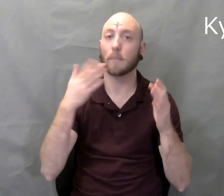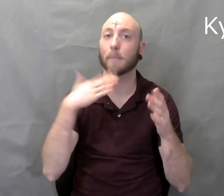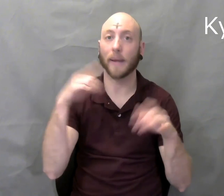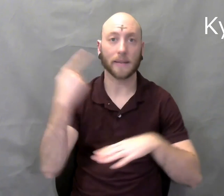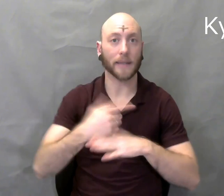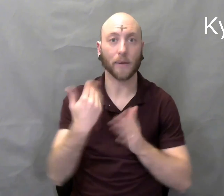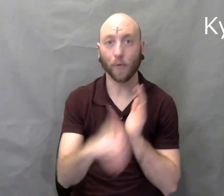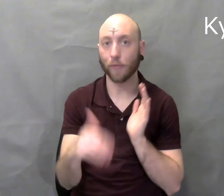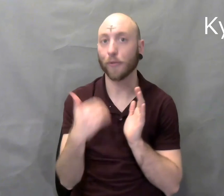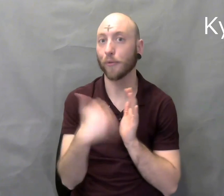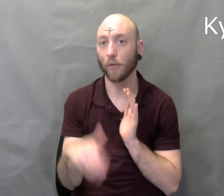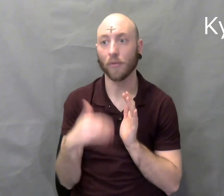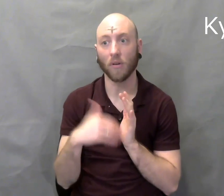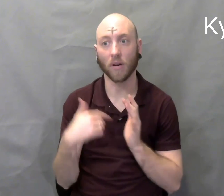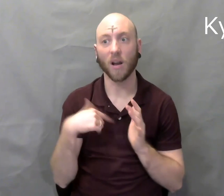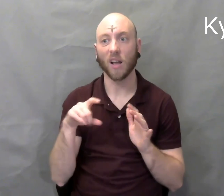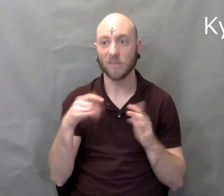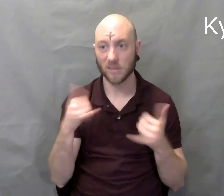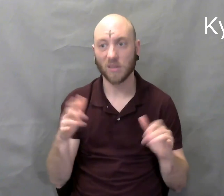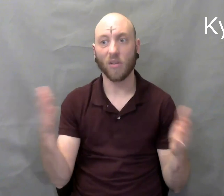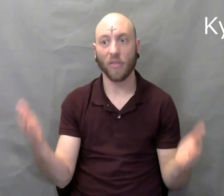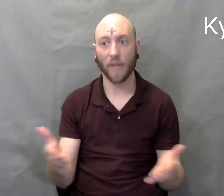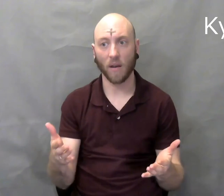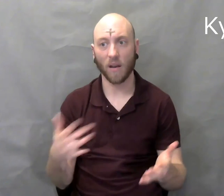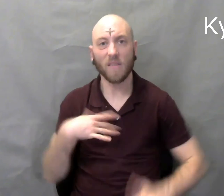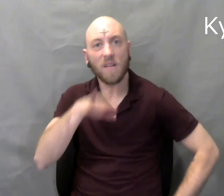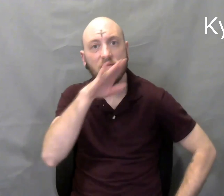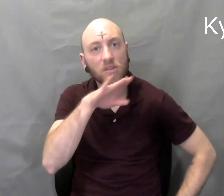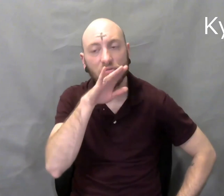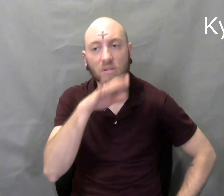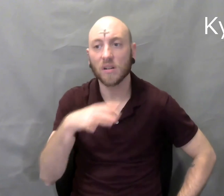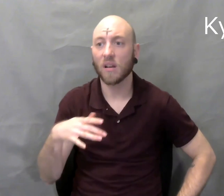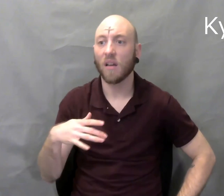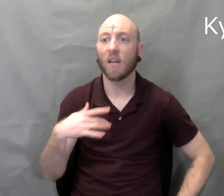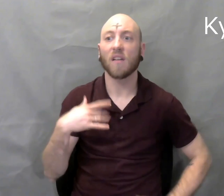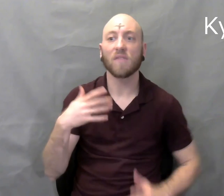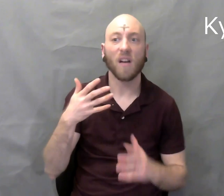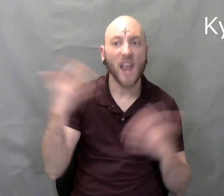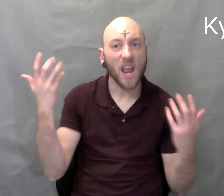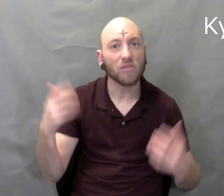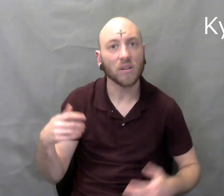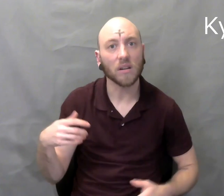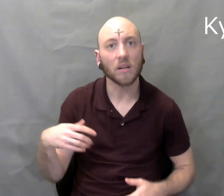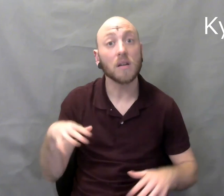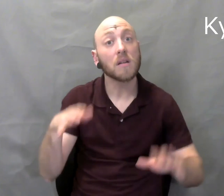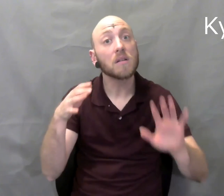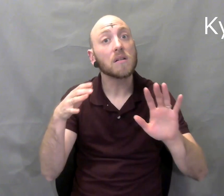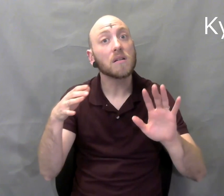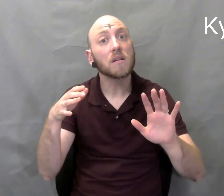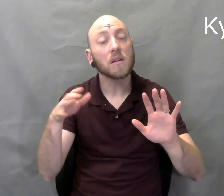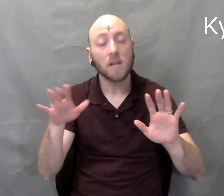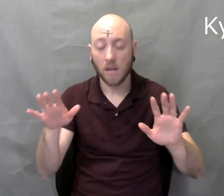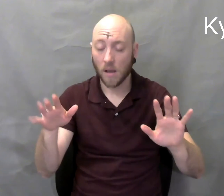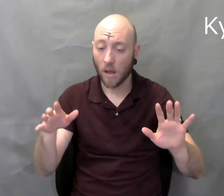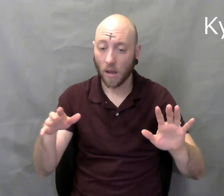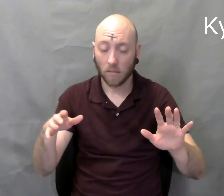up through all of that. And I was frustrated about it, and I was angry about it. And I was able to live in that day and